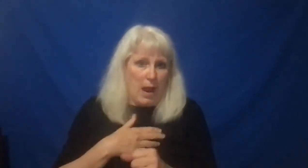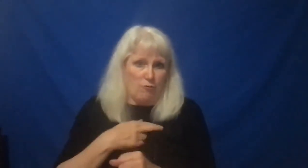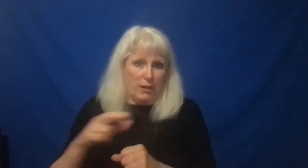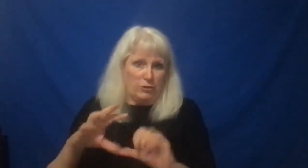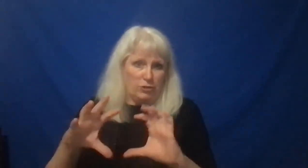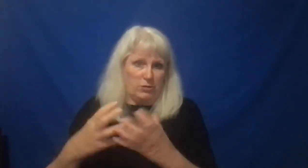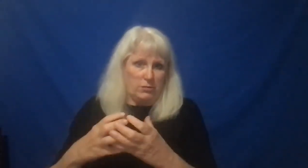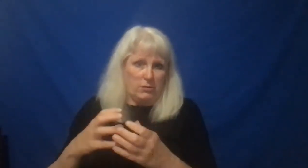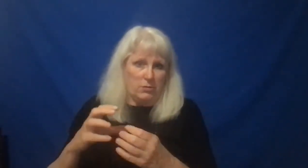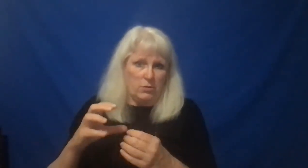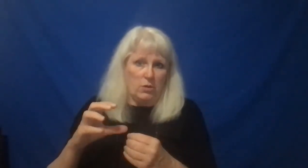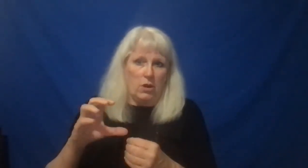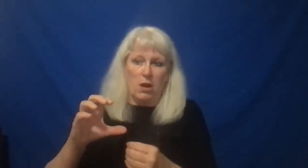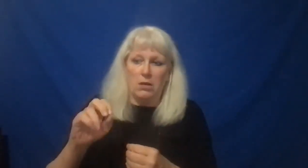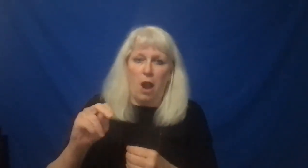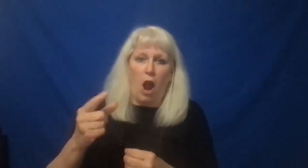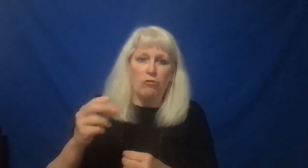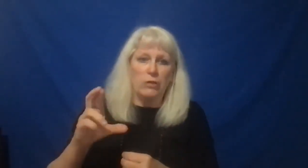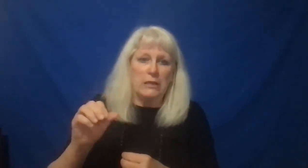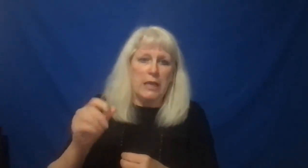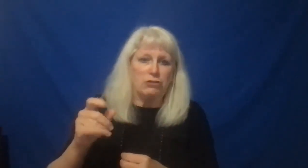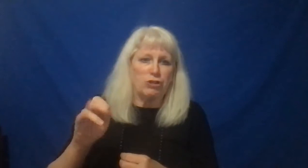called congregational leader. And I had a